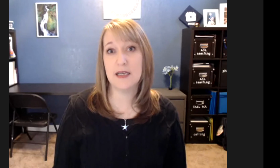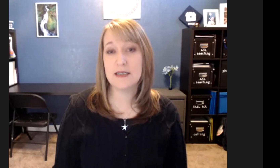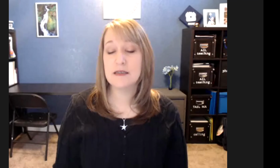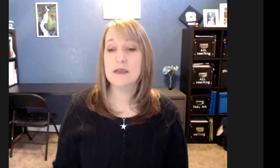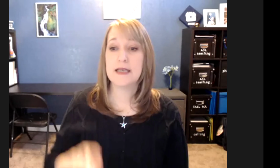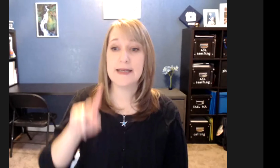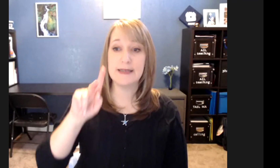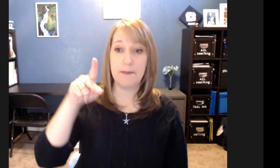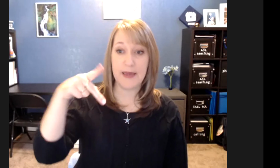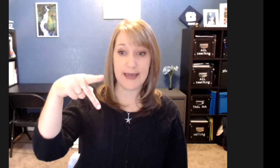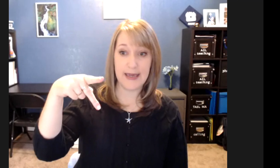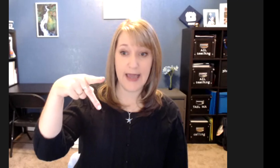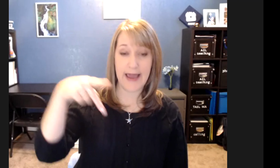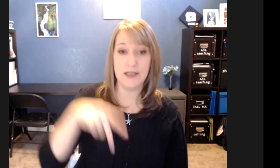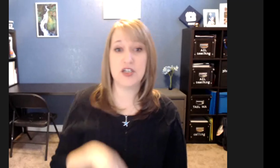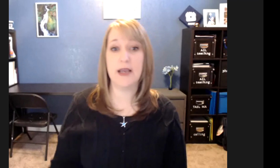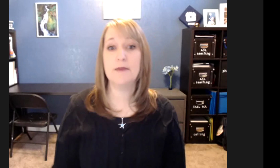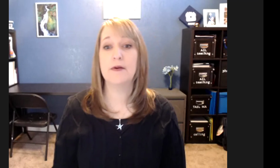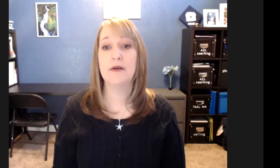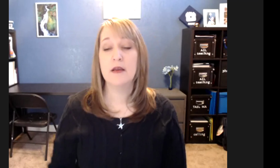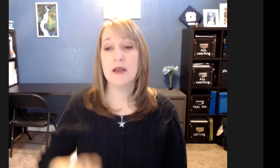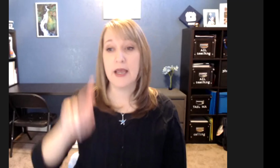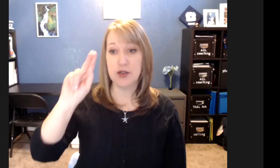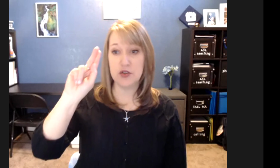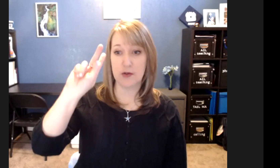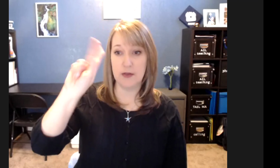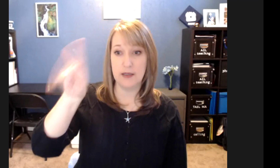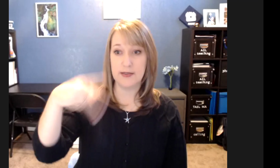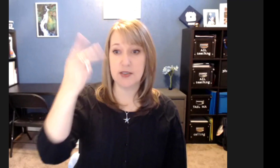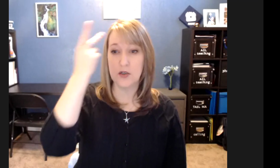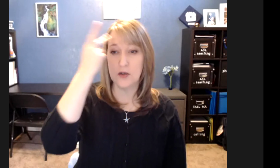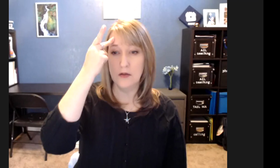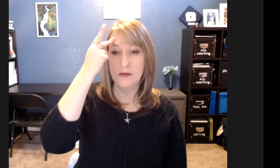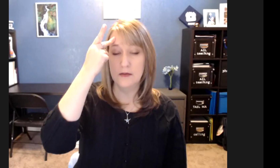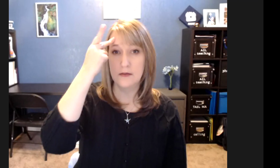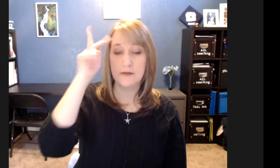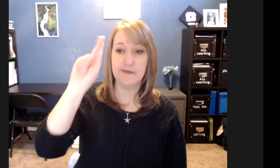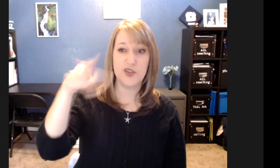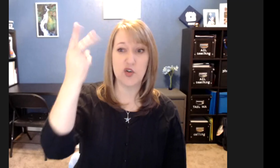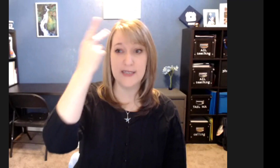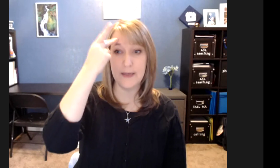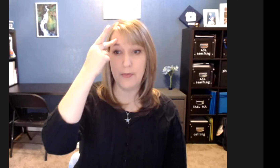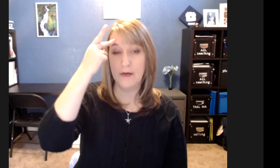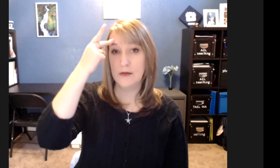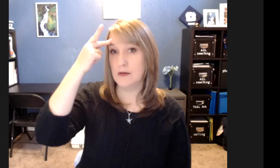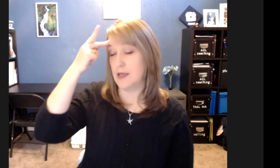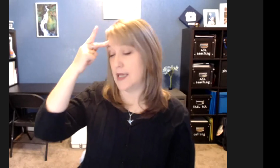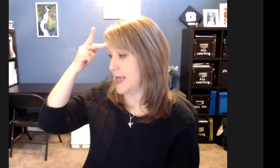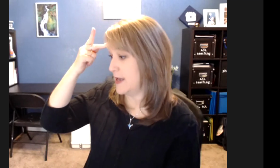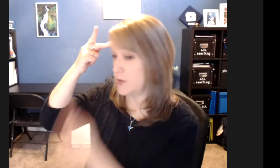Politics is a P hand shape, and you do sort of a little circle dip, and end with